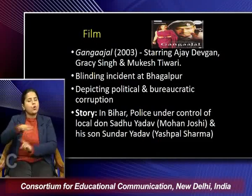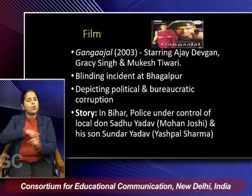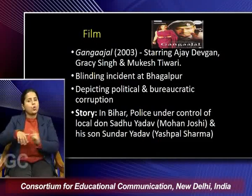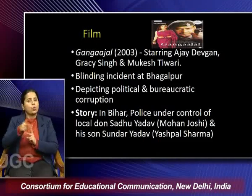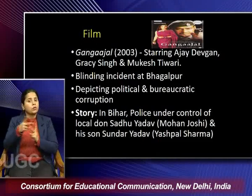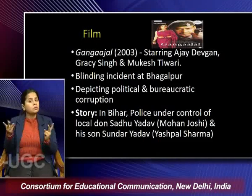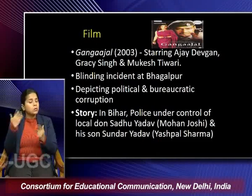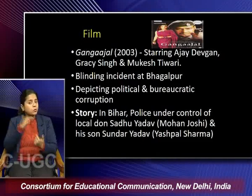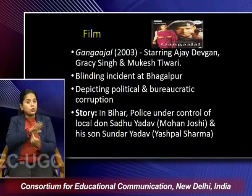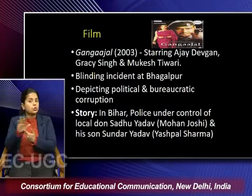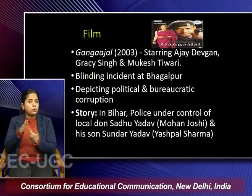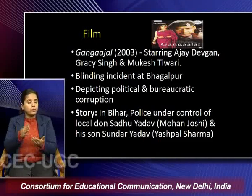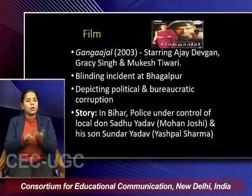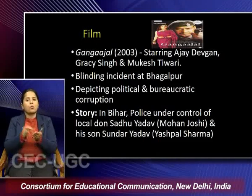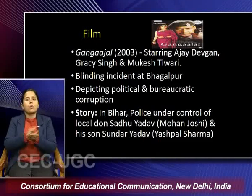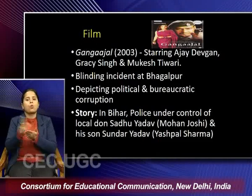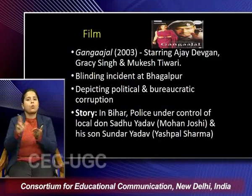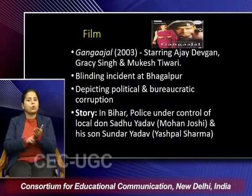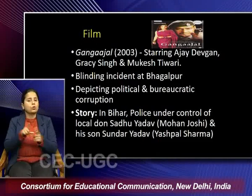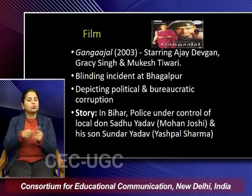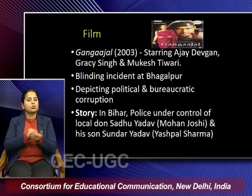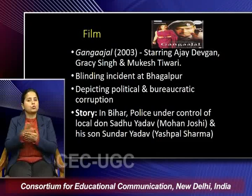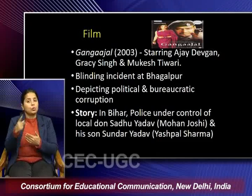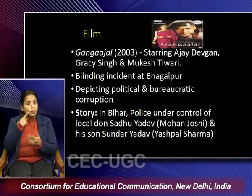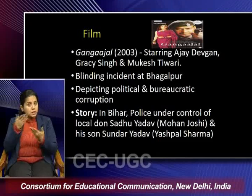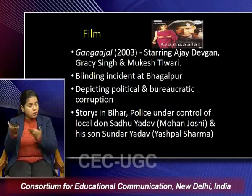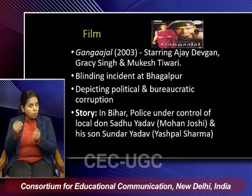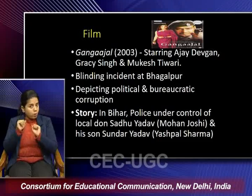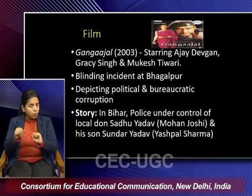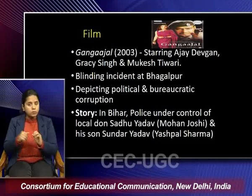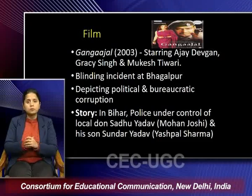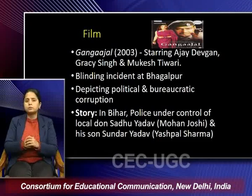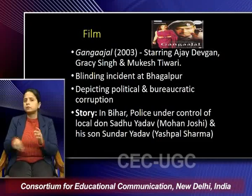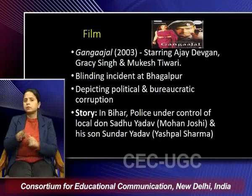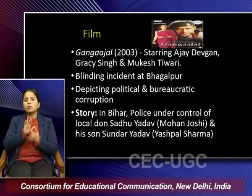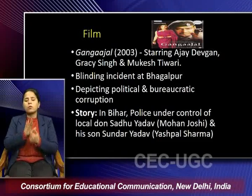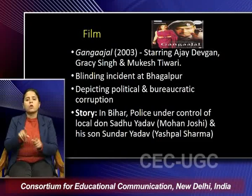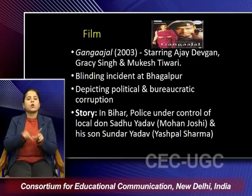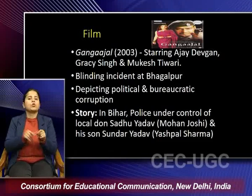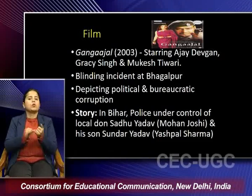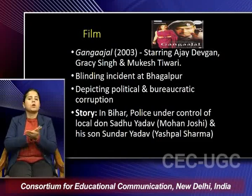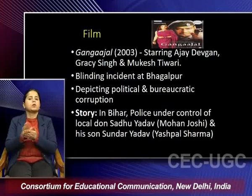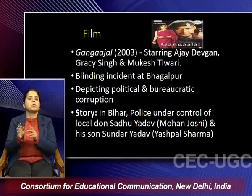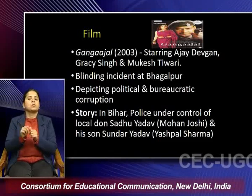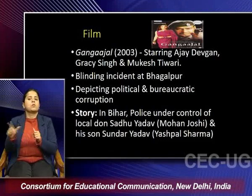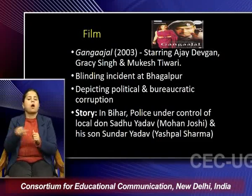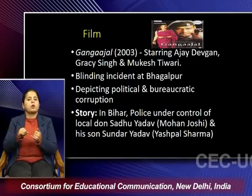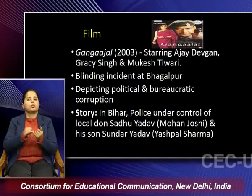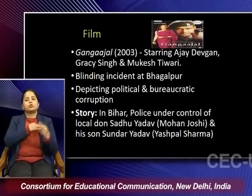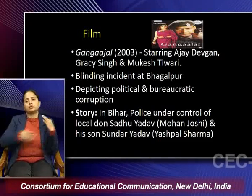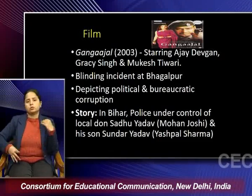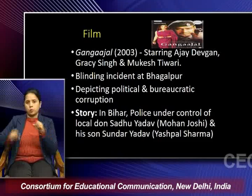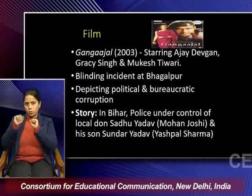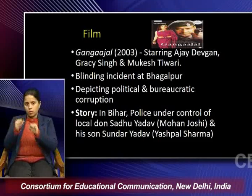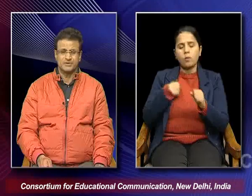played by Mohan Joshi, and his son played by Yashpal Sharma. So we find